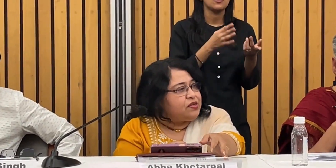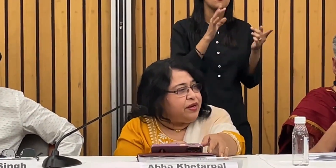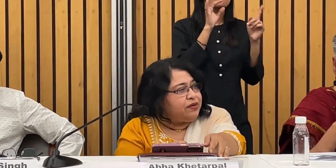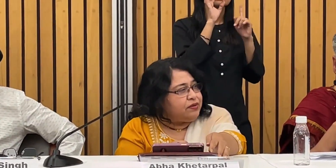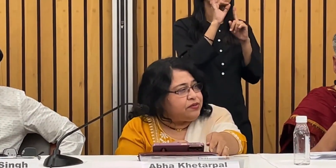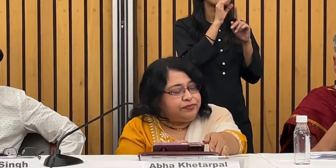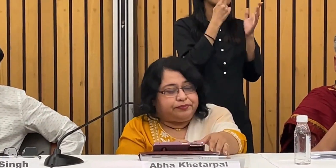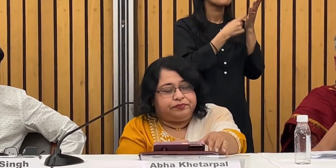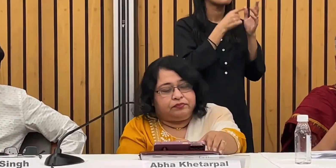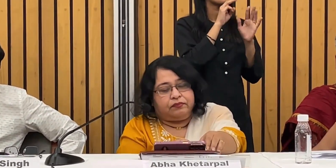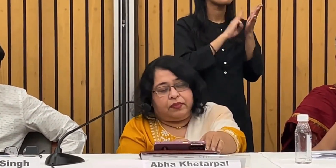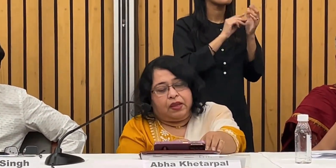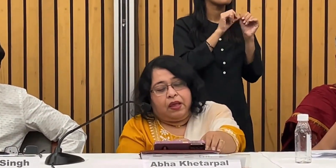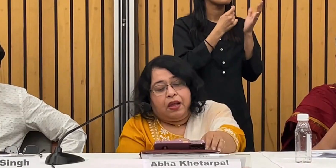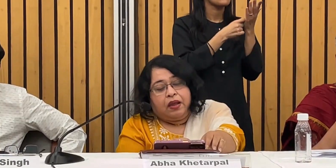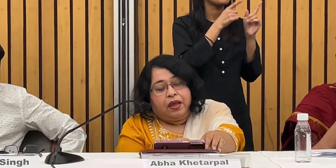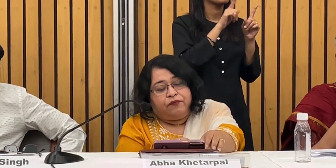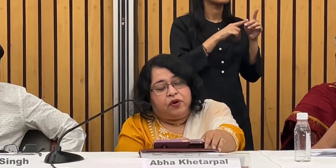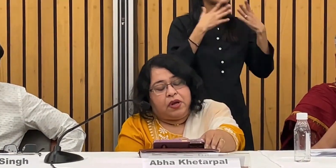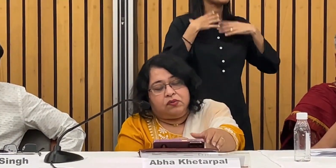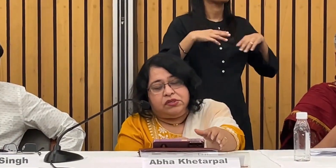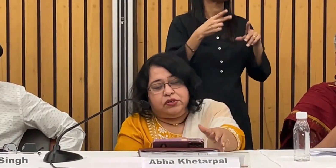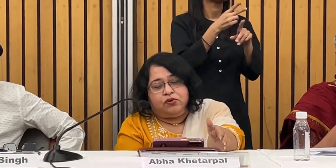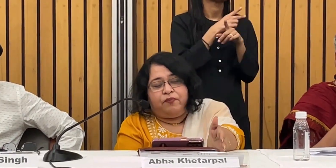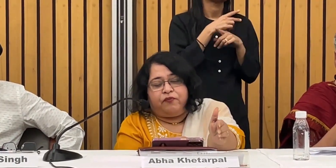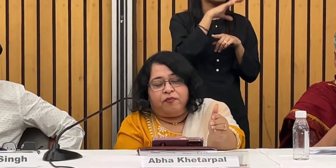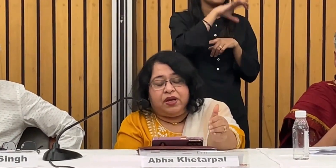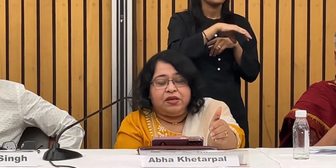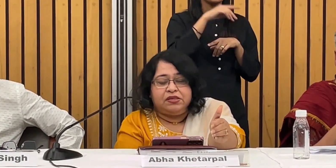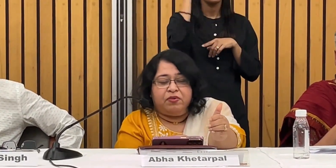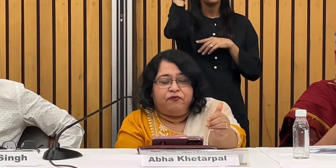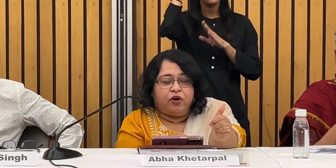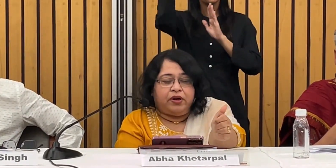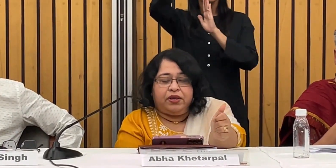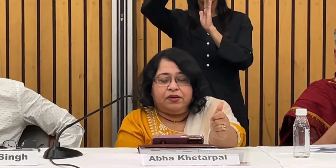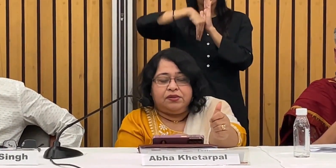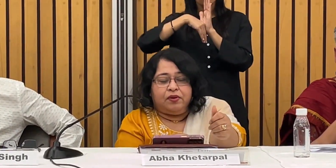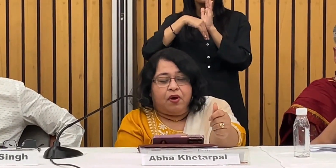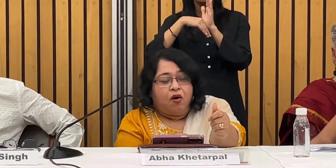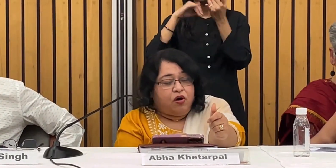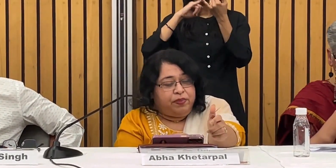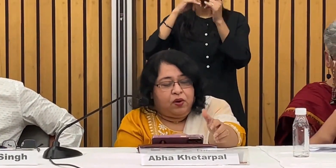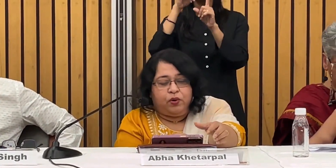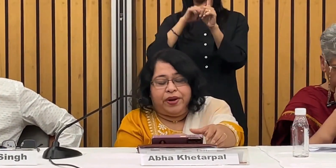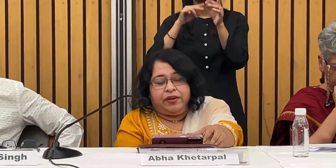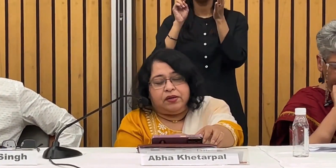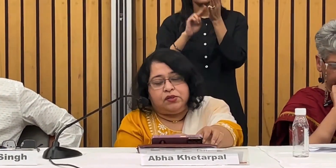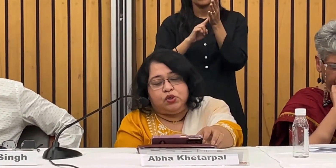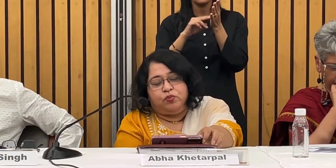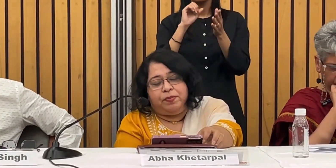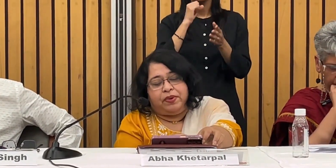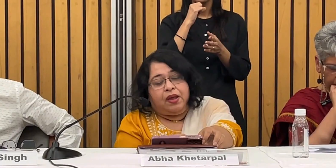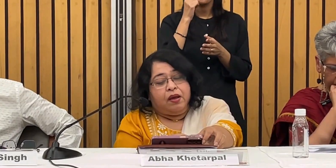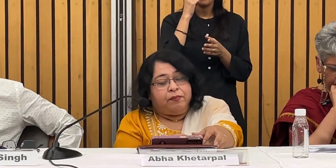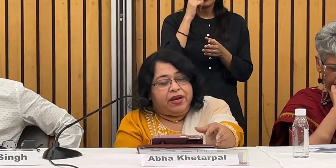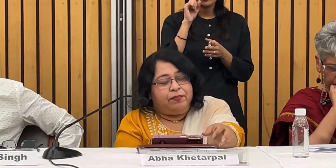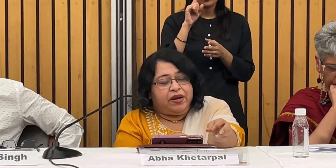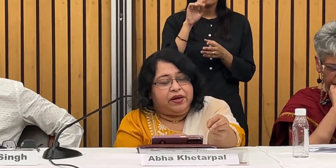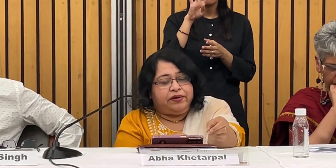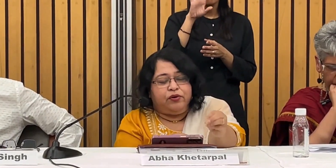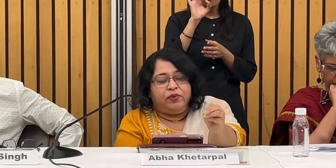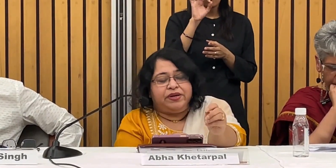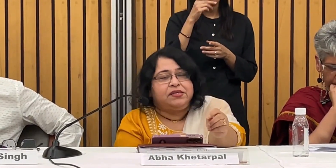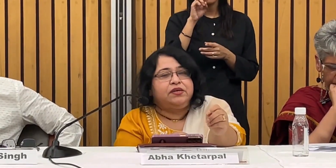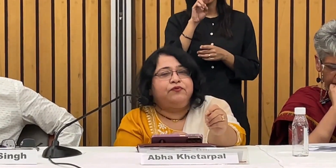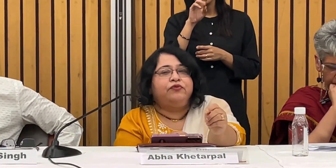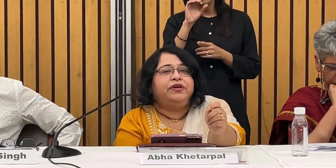health care centers. And for Down syndrome, for mothers above 40 years or below 20 years should be made